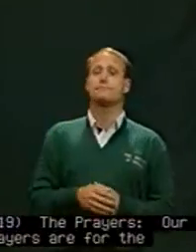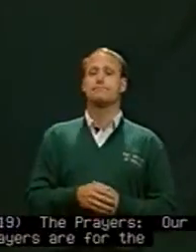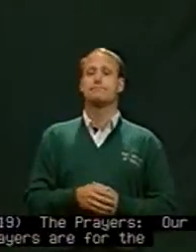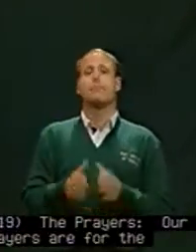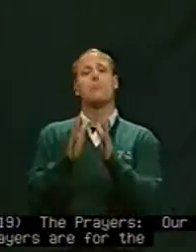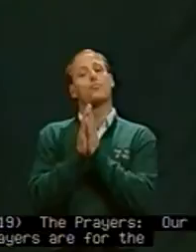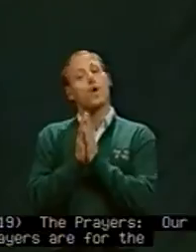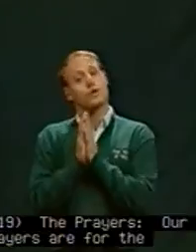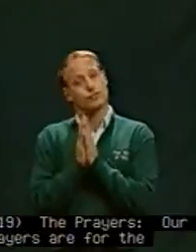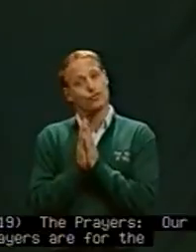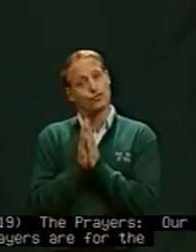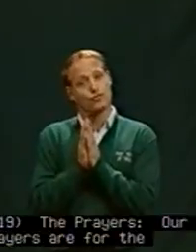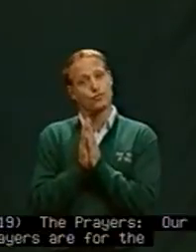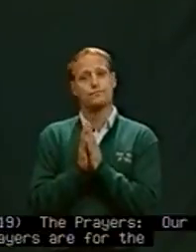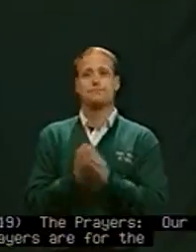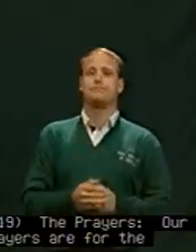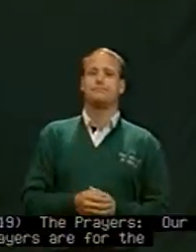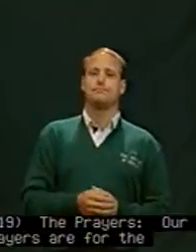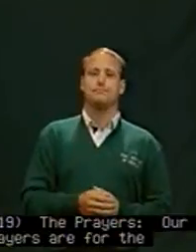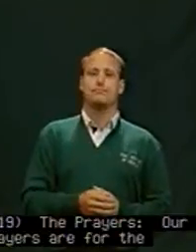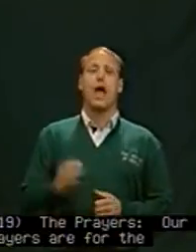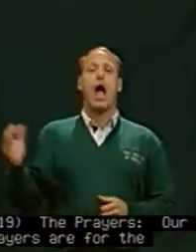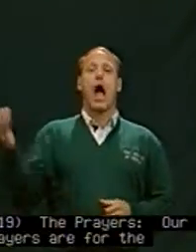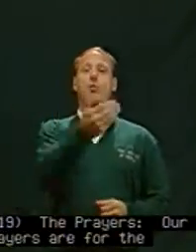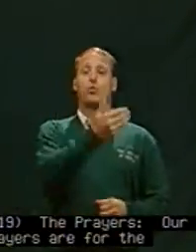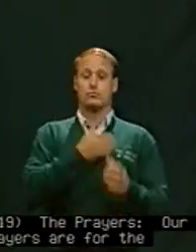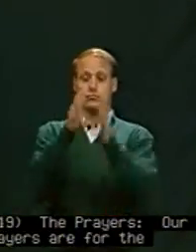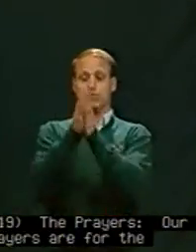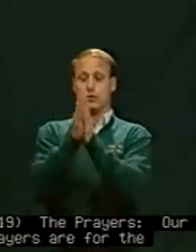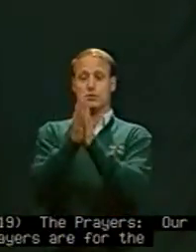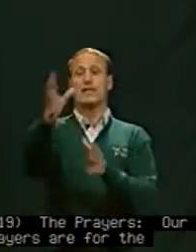19. The prayers. Our prayers are for